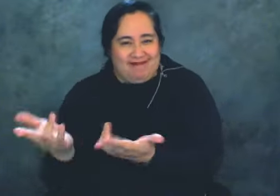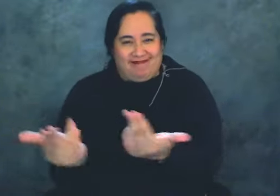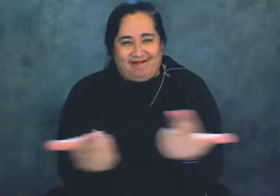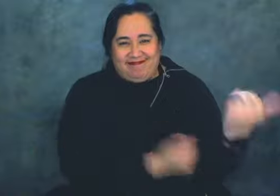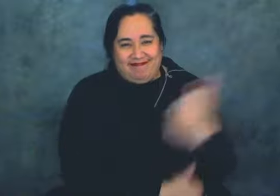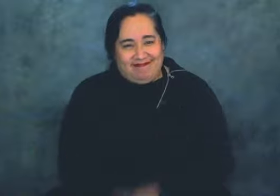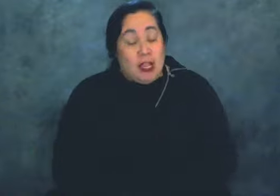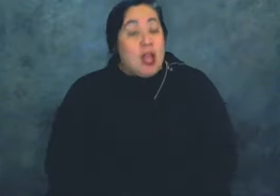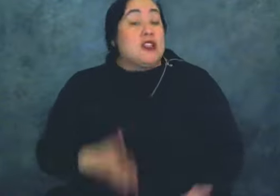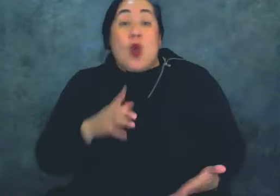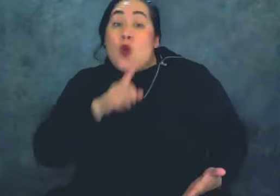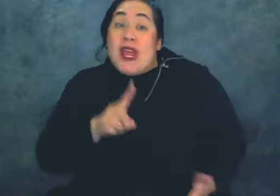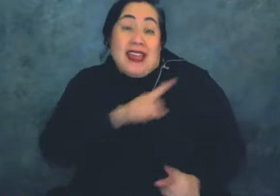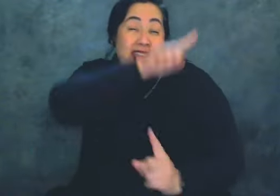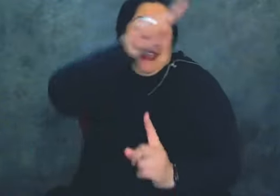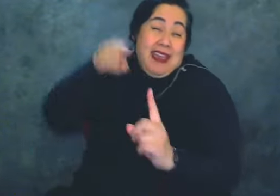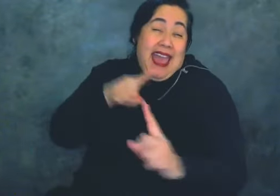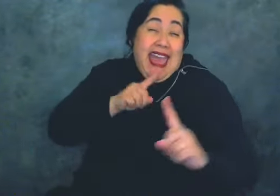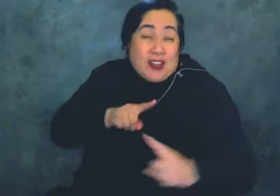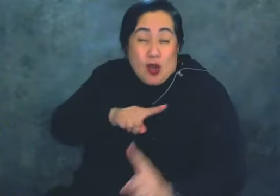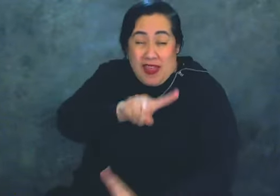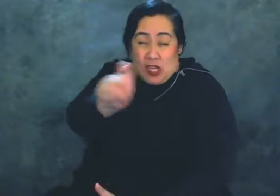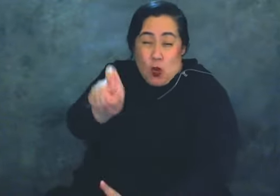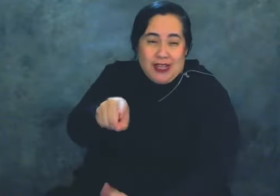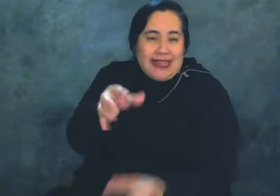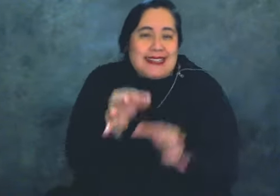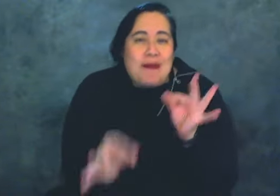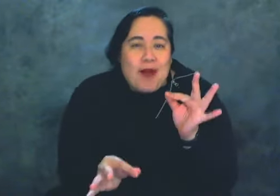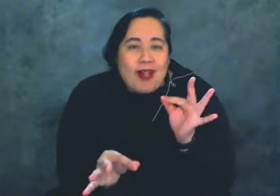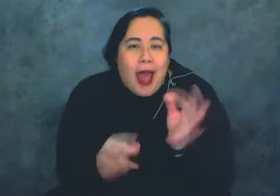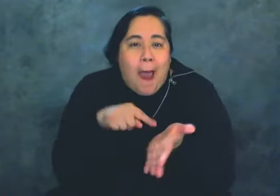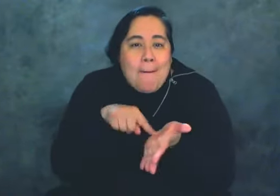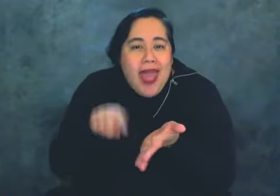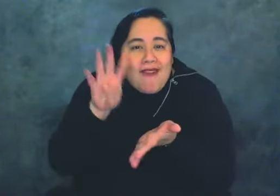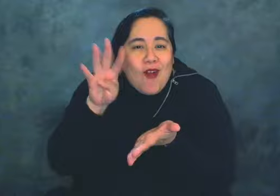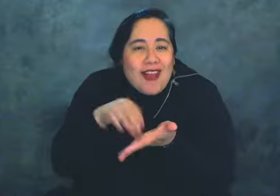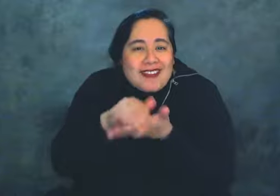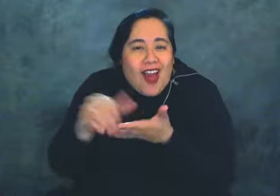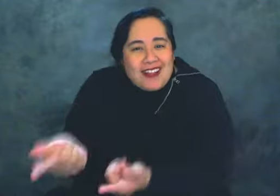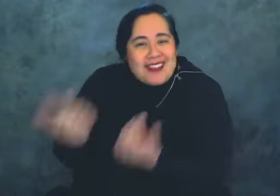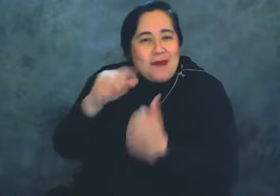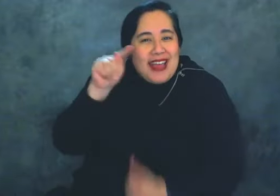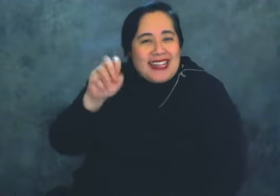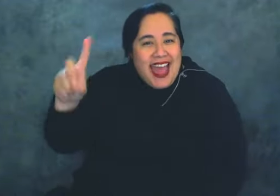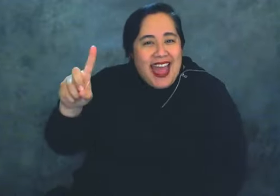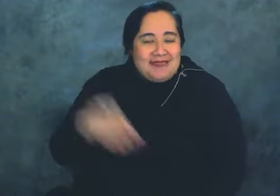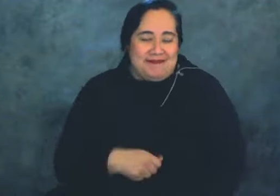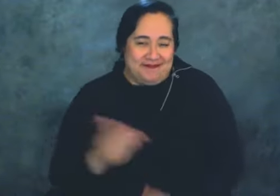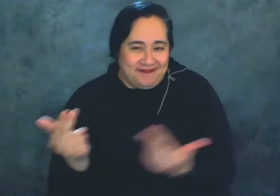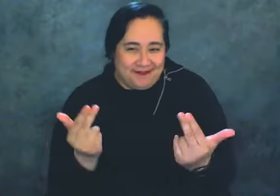So the answer to this question is simple. Pay $4,000 and come to TED. Or failing